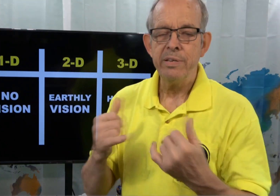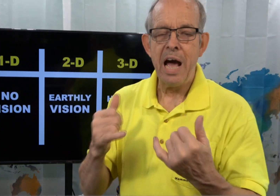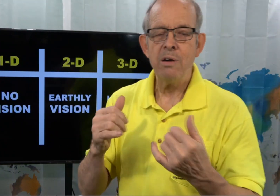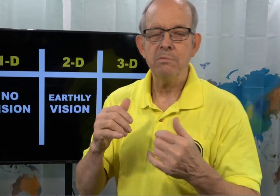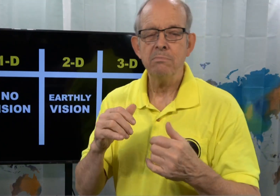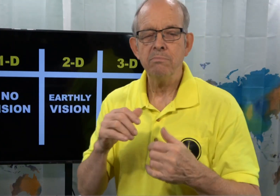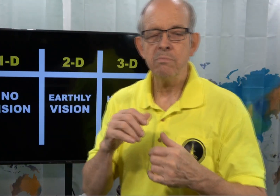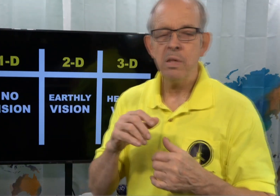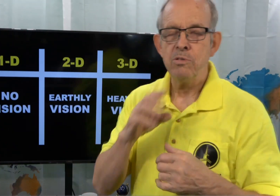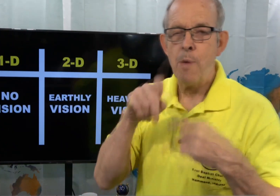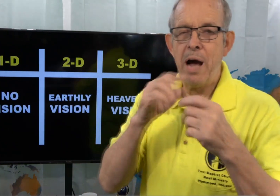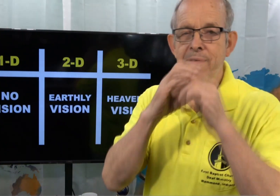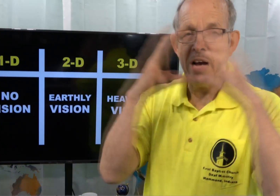Now, about vision.